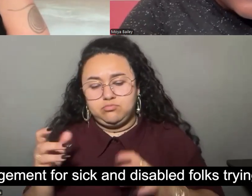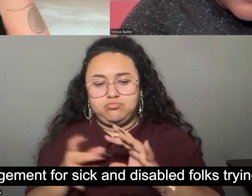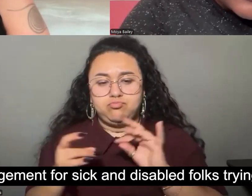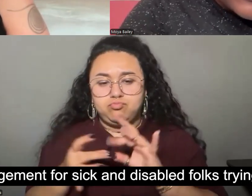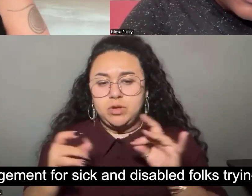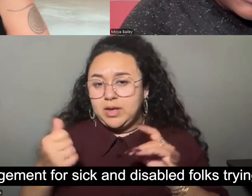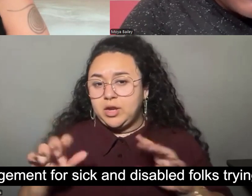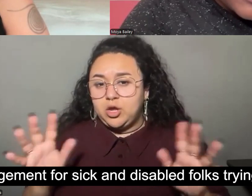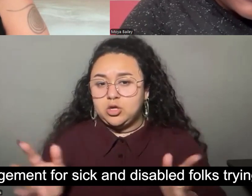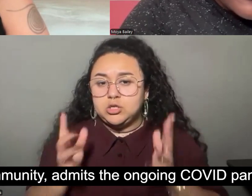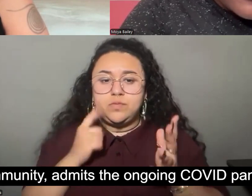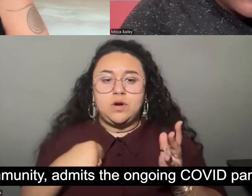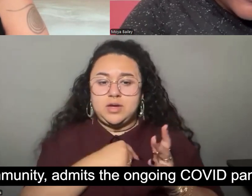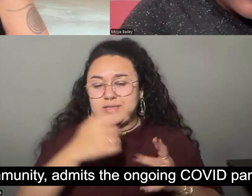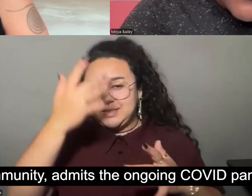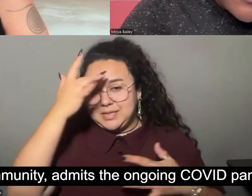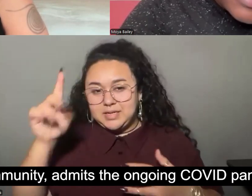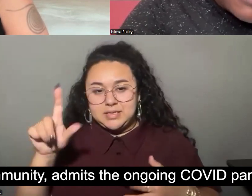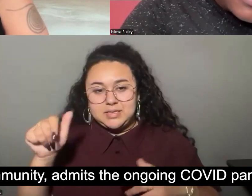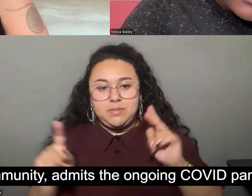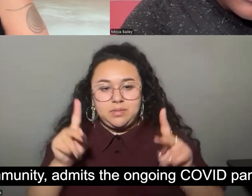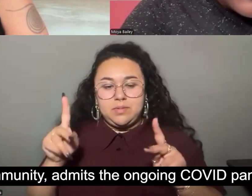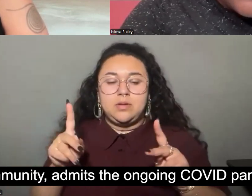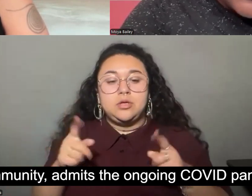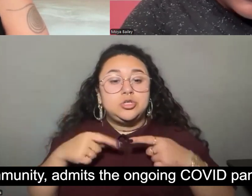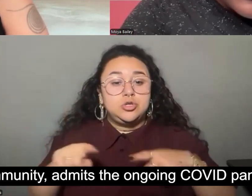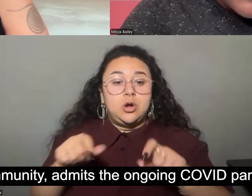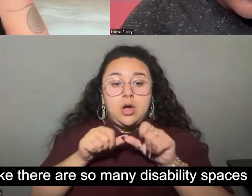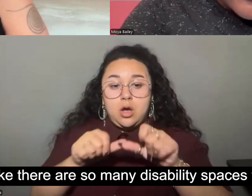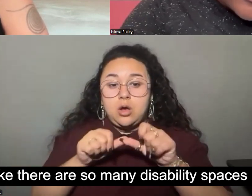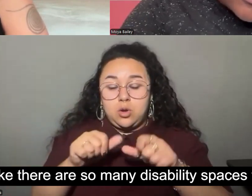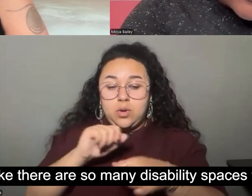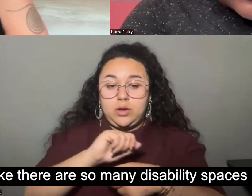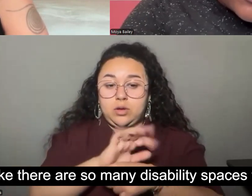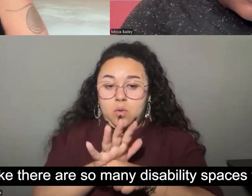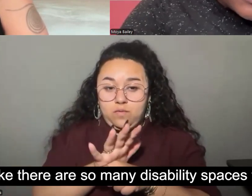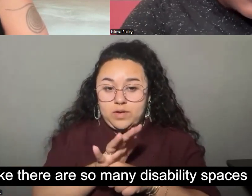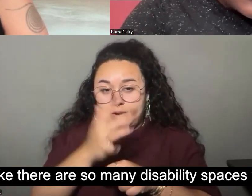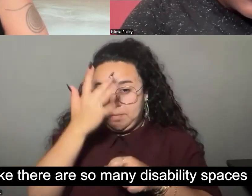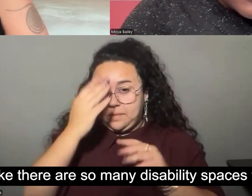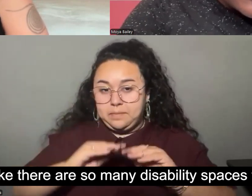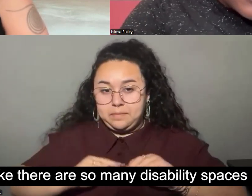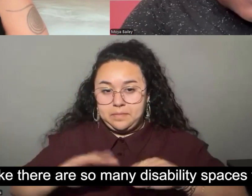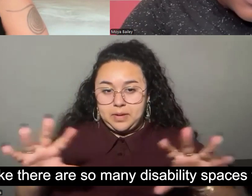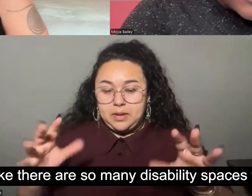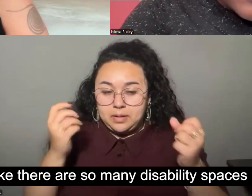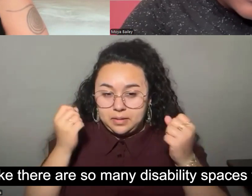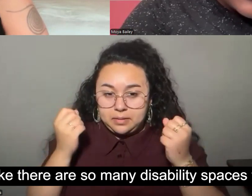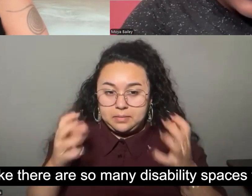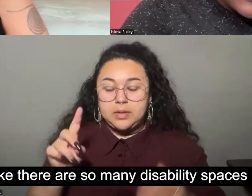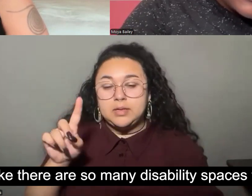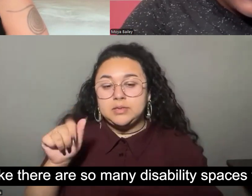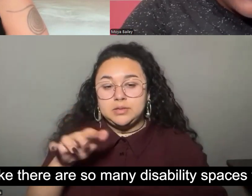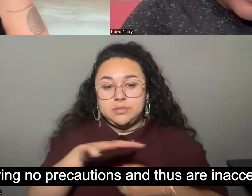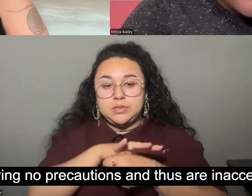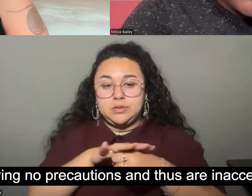trying to find community amidst the ongoing COVID pandemic? It feels like there are so many disability spaces